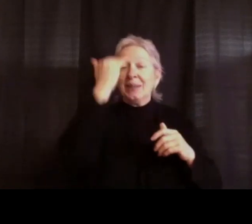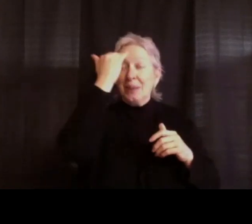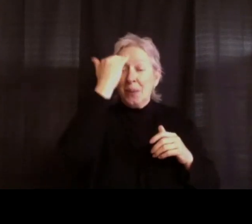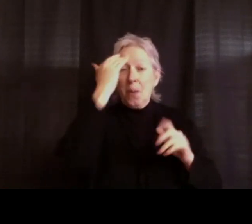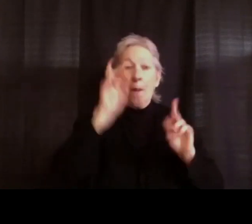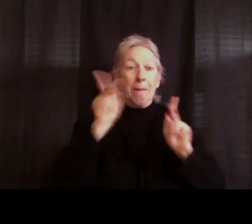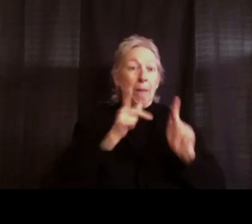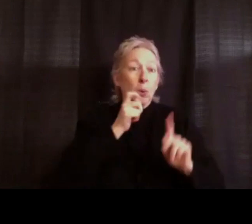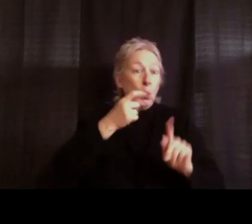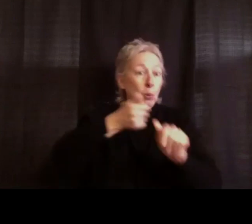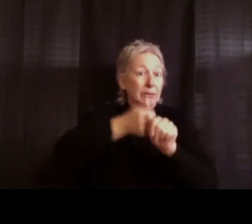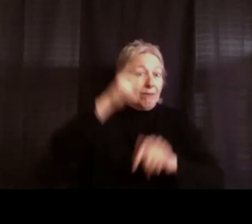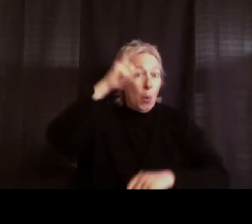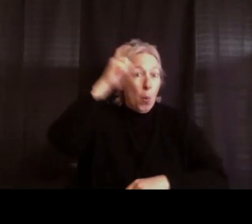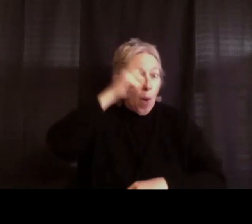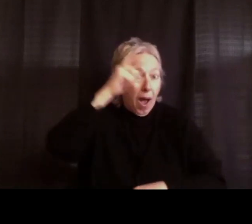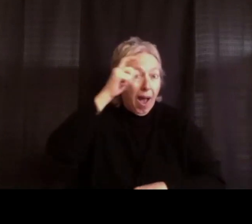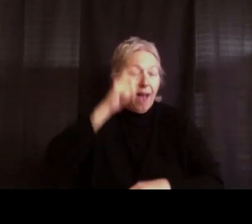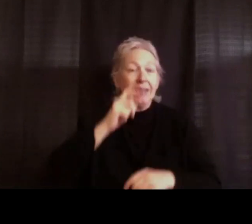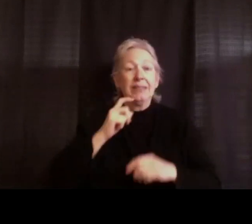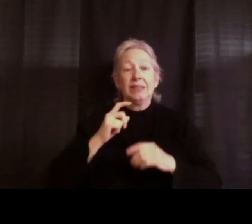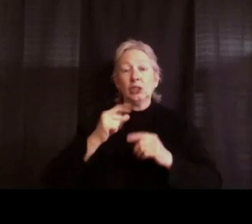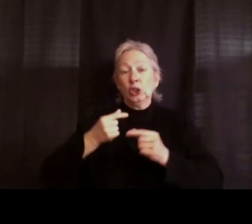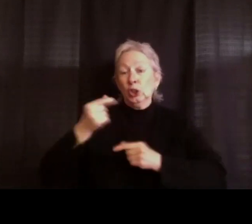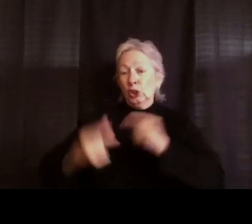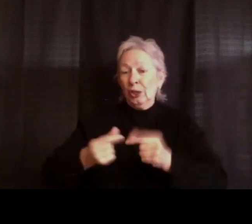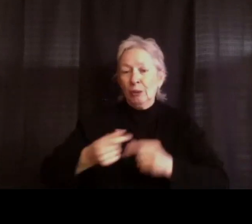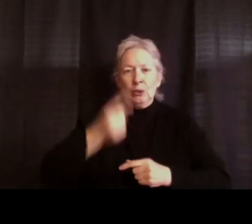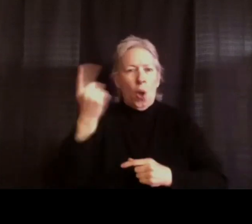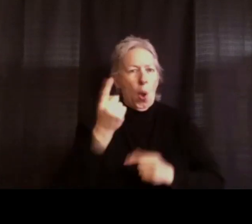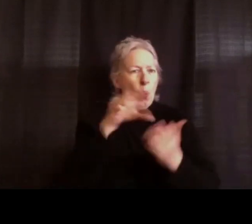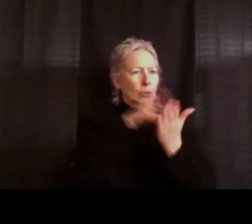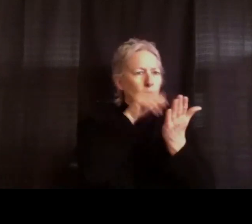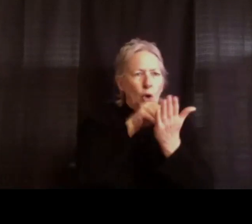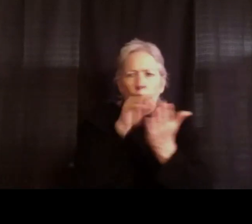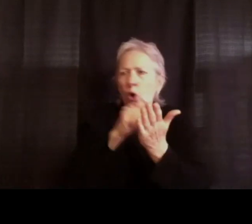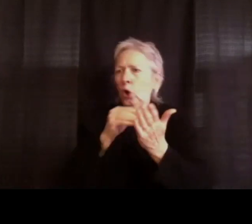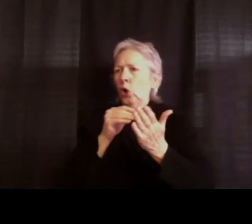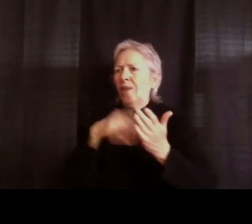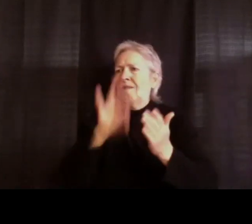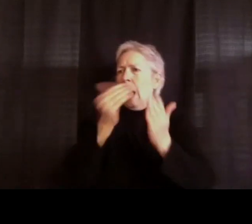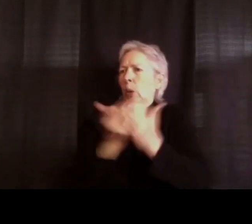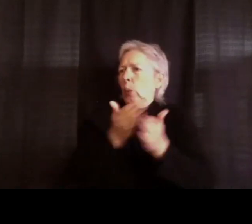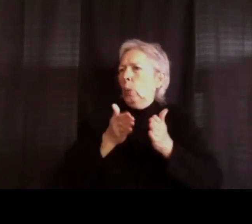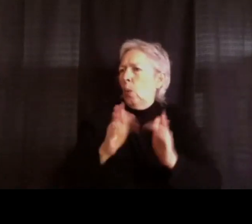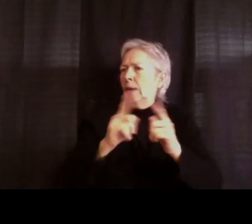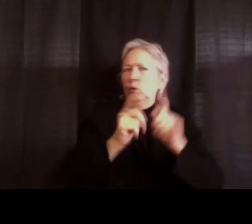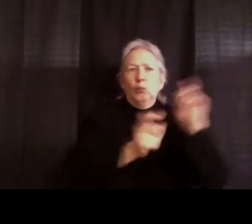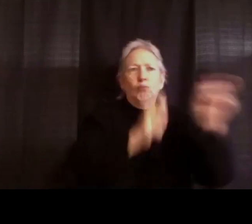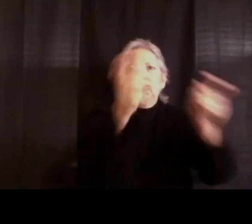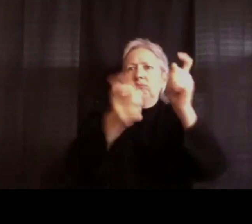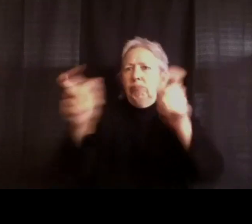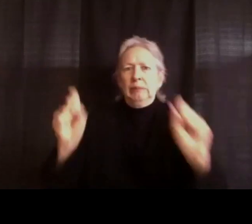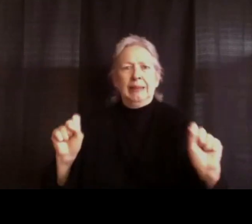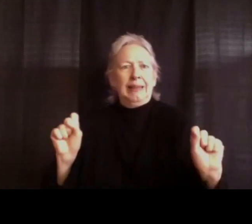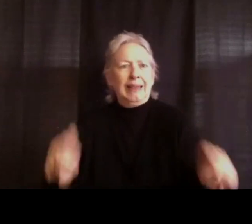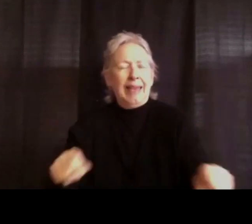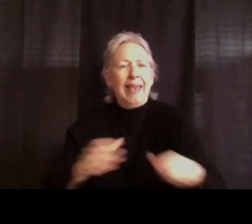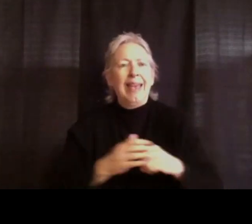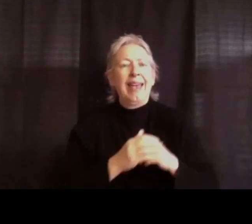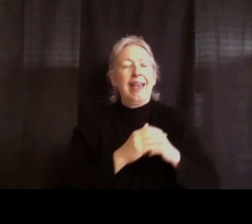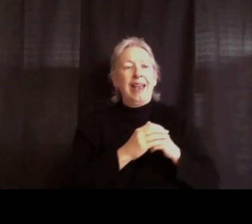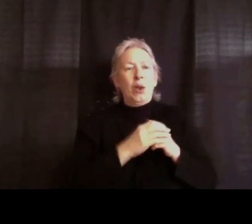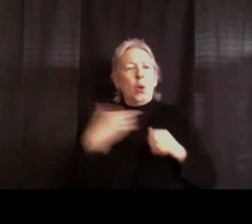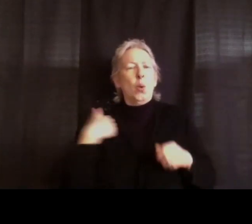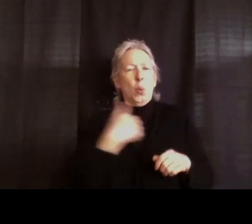always finding new ways to give more. We can lean into God's call to serve. We can